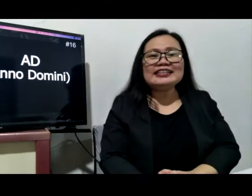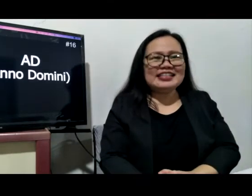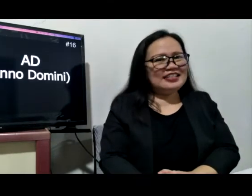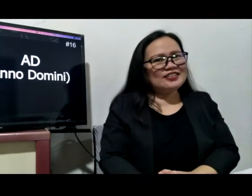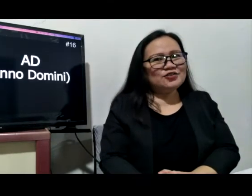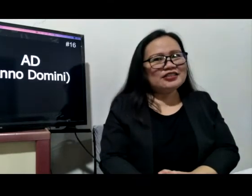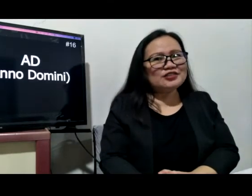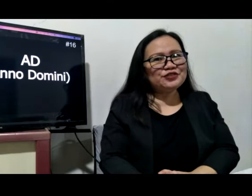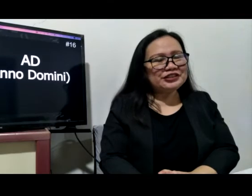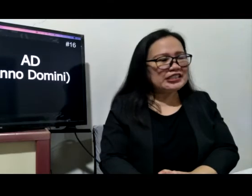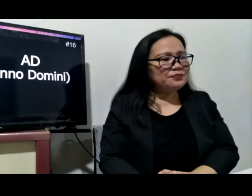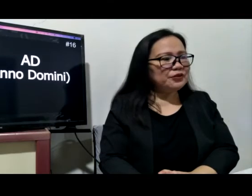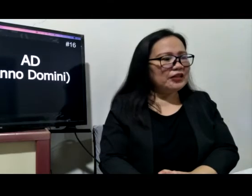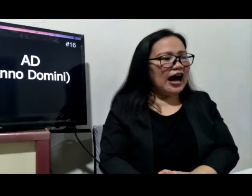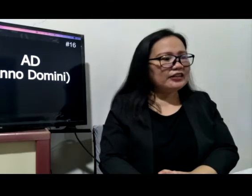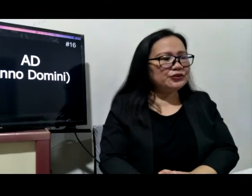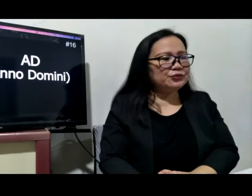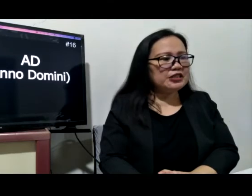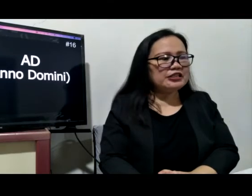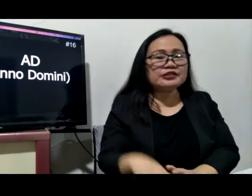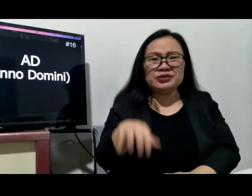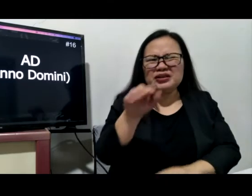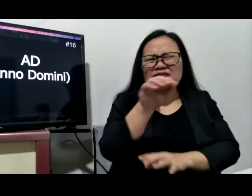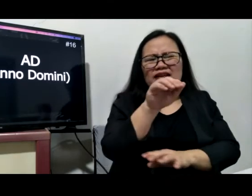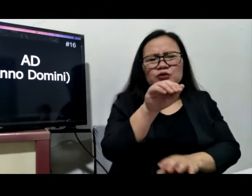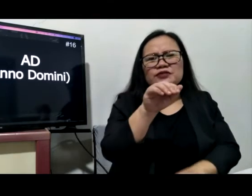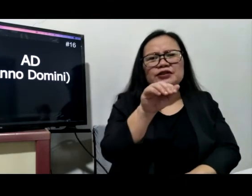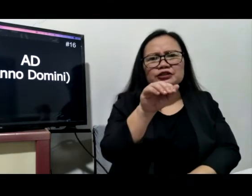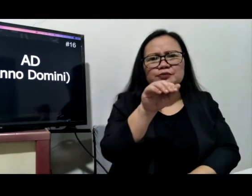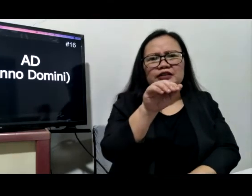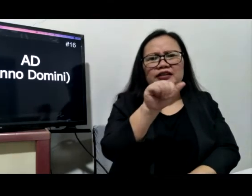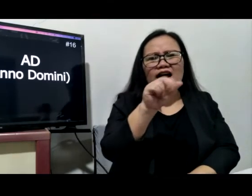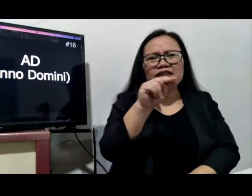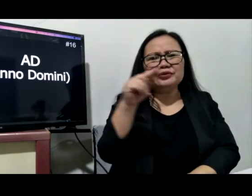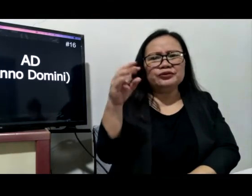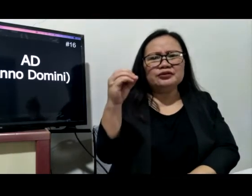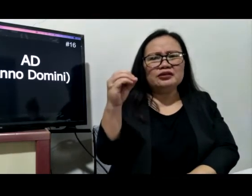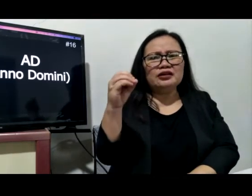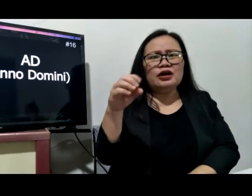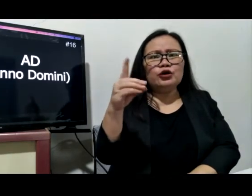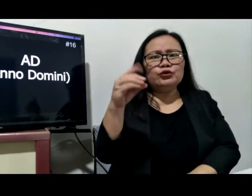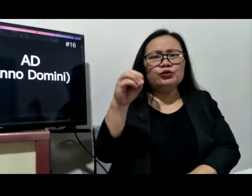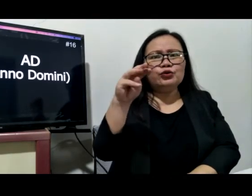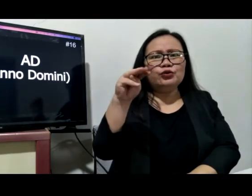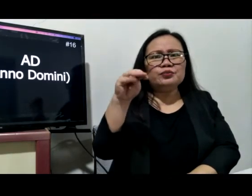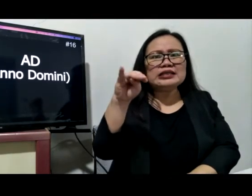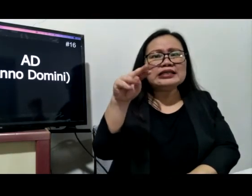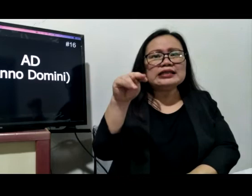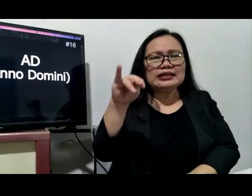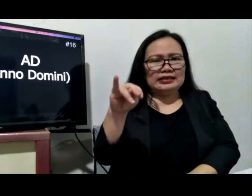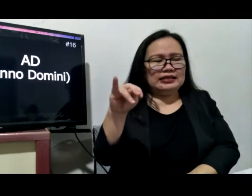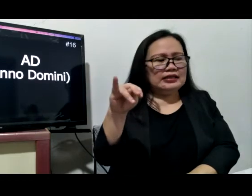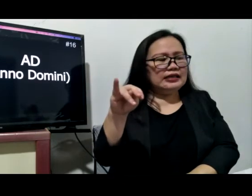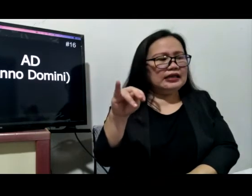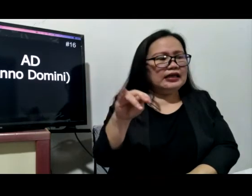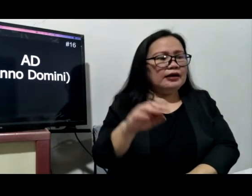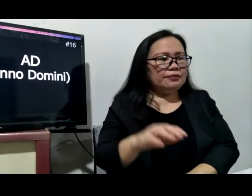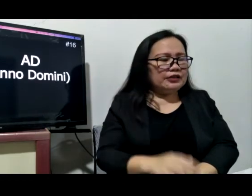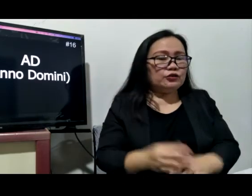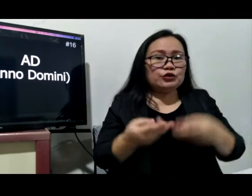AD. So this is very simple, Anno Domini. So you can actually finger spell it, Anno Domini. But to